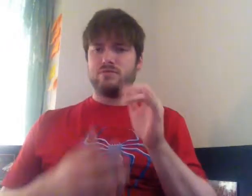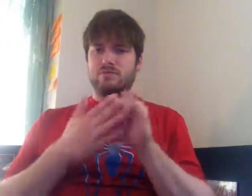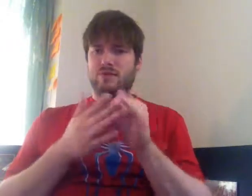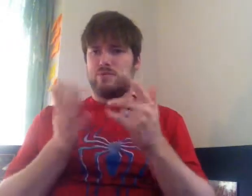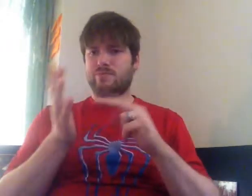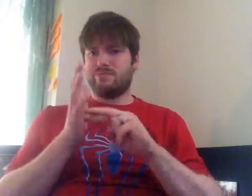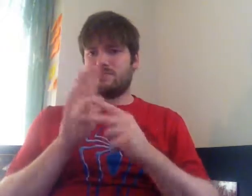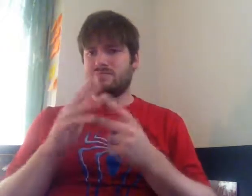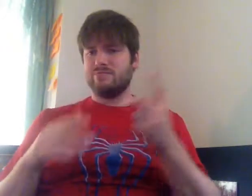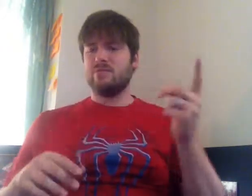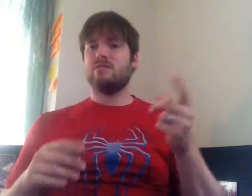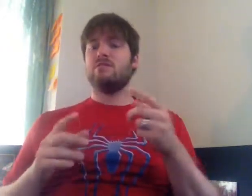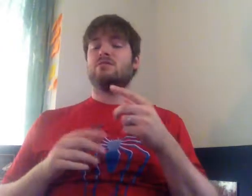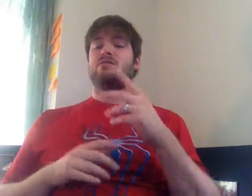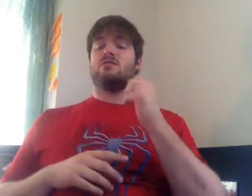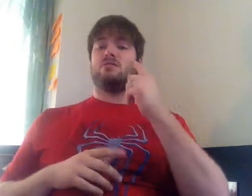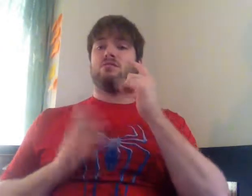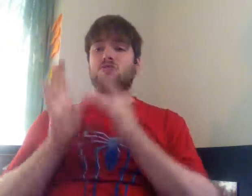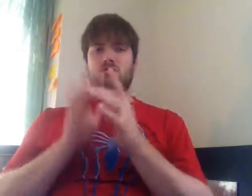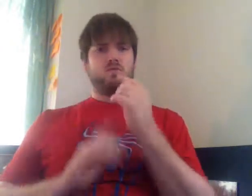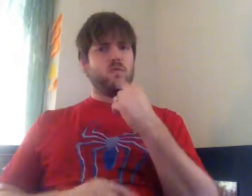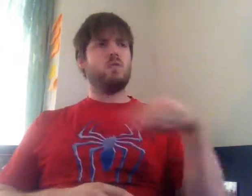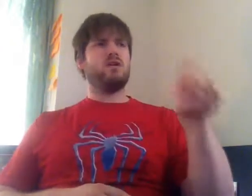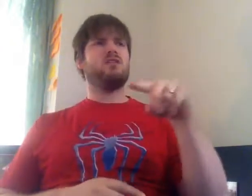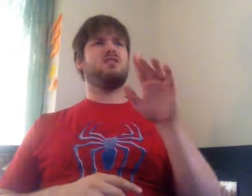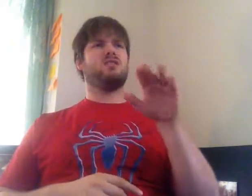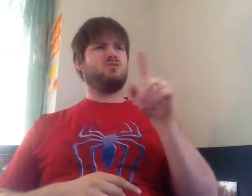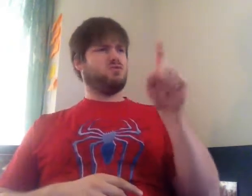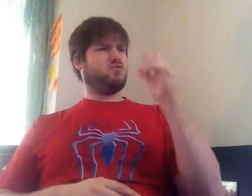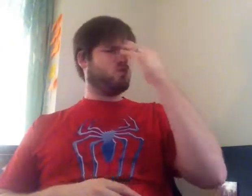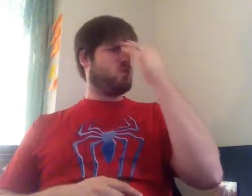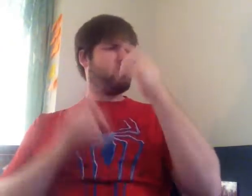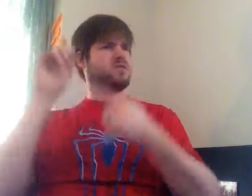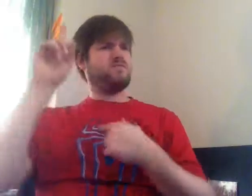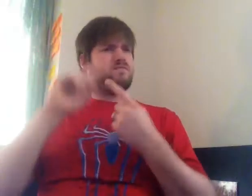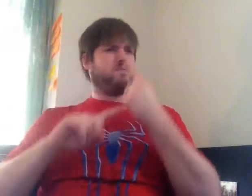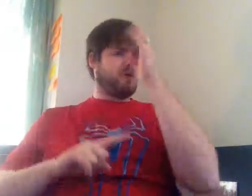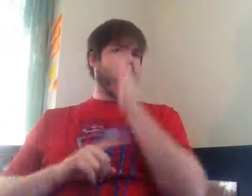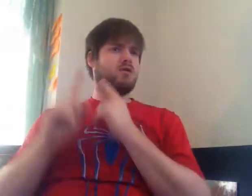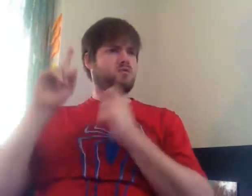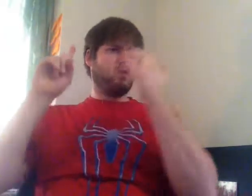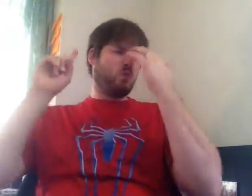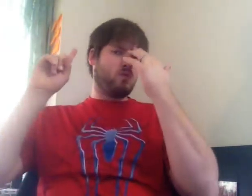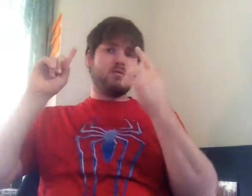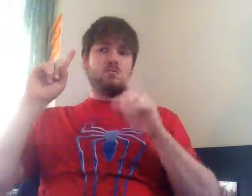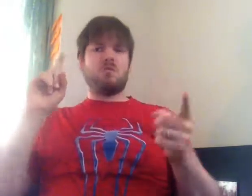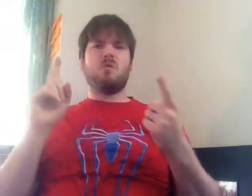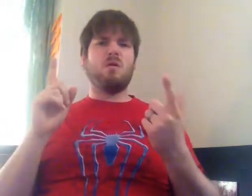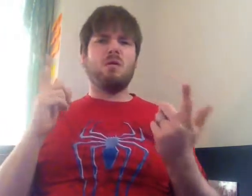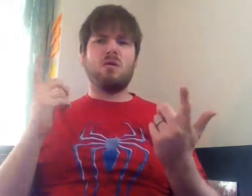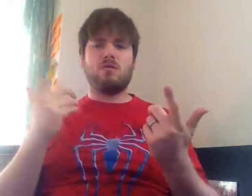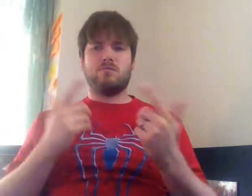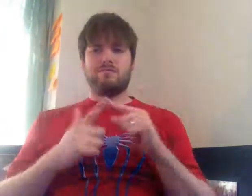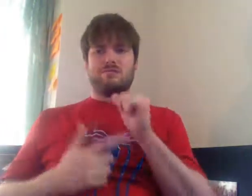And there's Reynolds Wolf in St. Petersburg, where there's still rain going on in Florida. Now, I want to take you back to about midnight, as